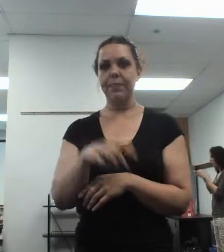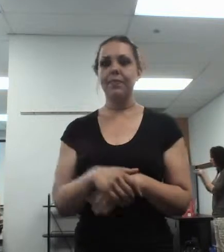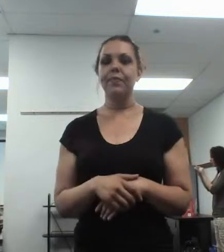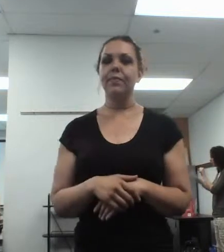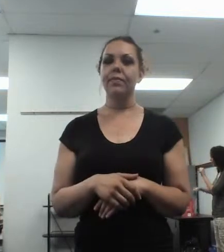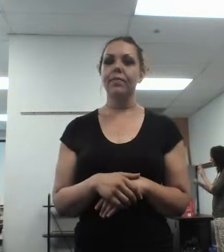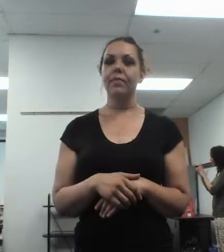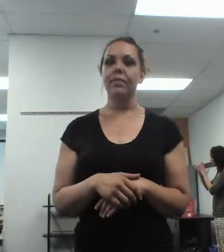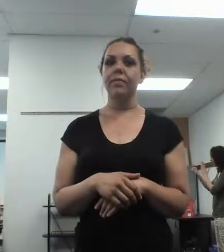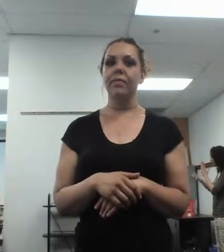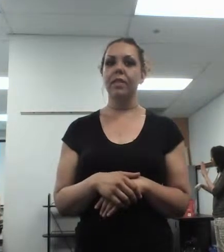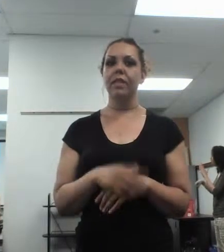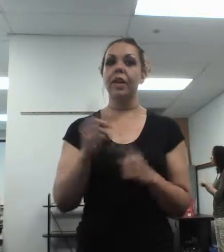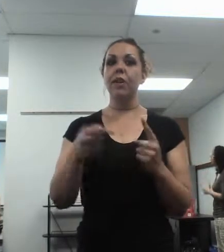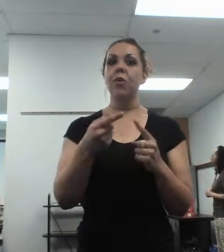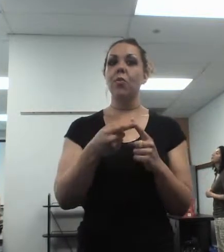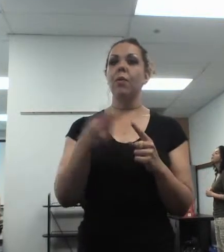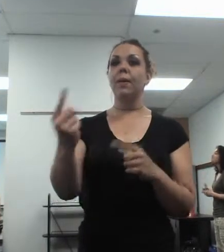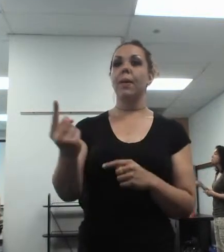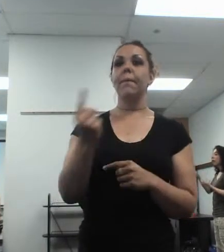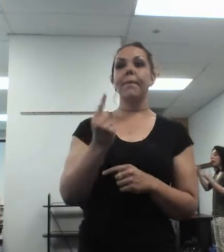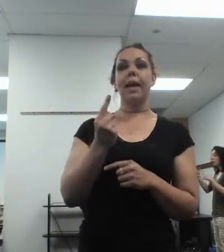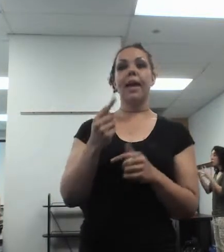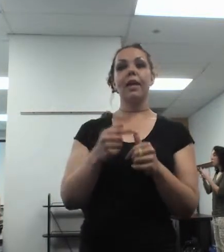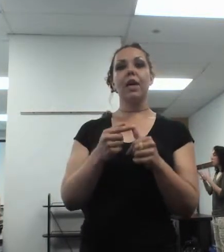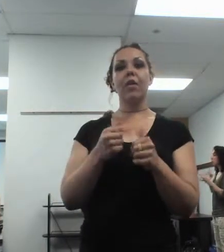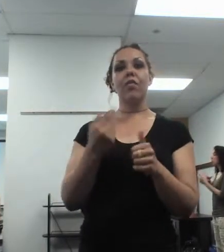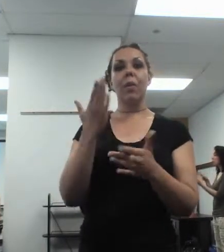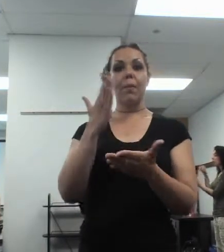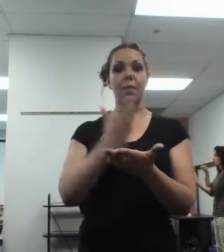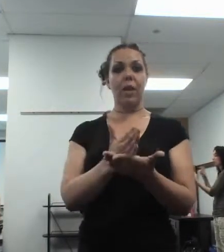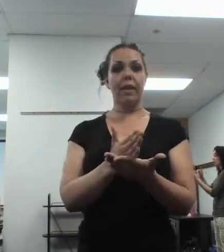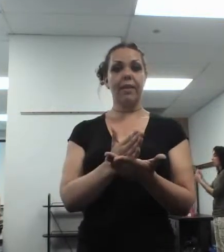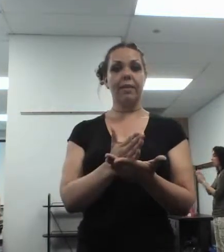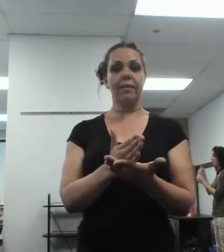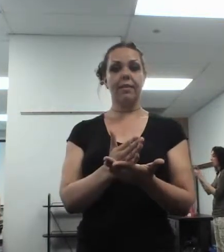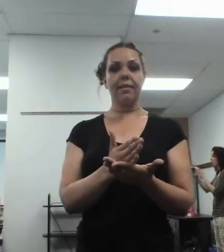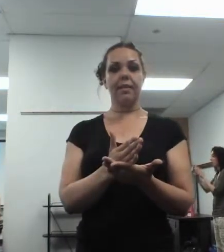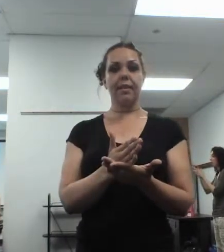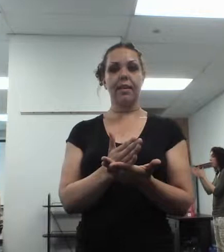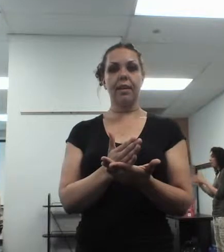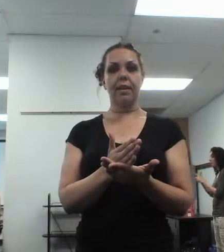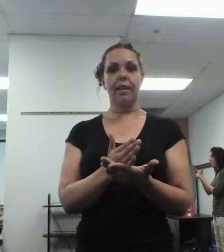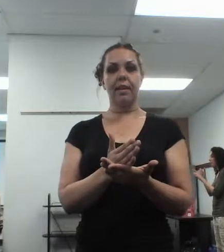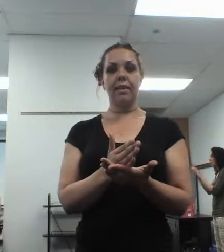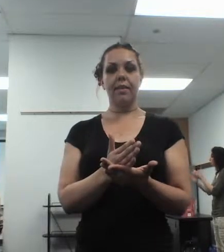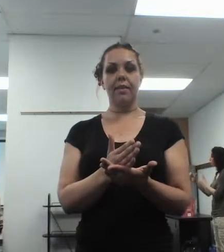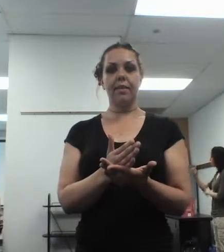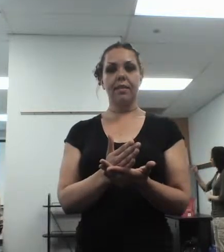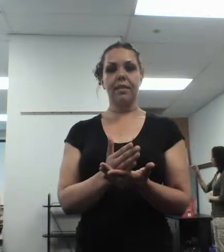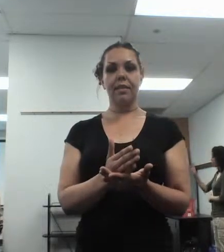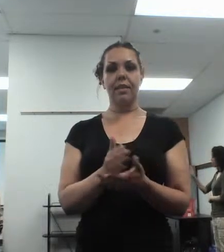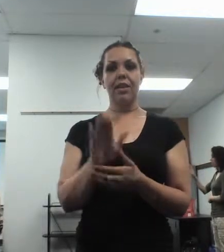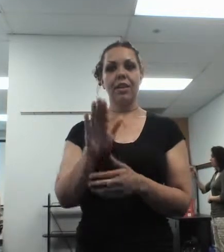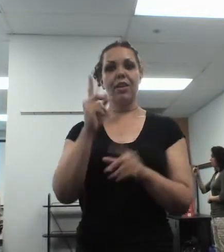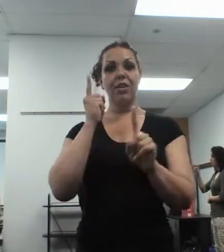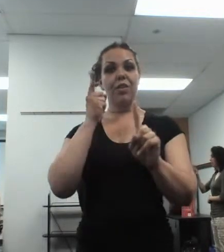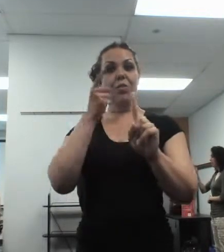up with someone from an A or an I group, their focus right now is conceptually accurate signed English because